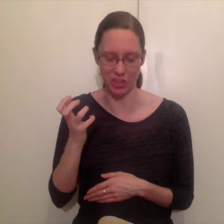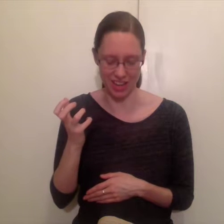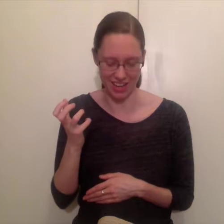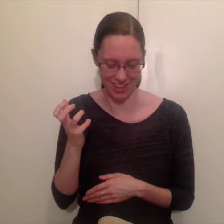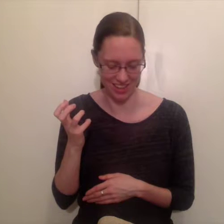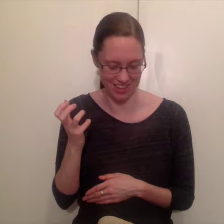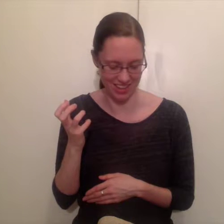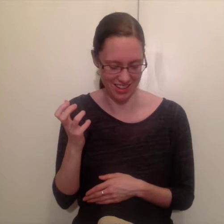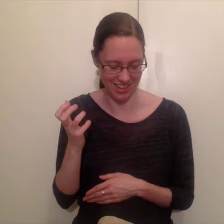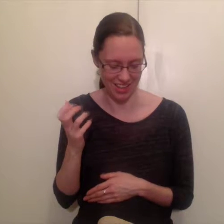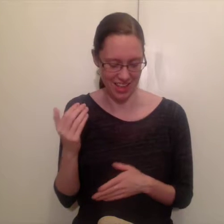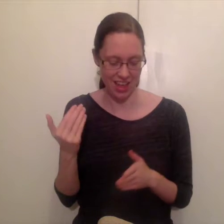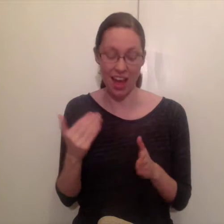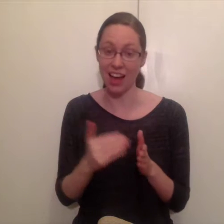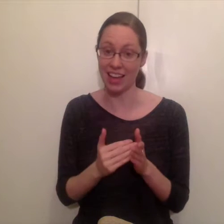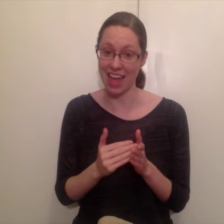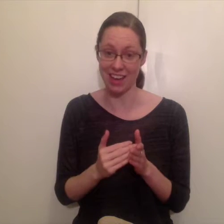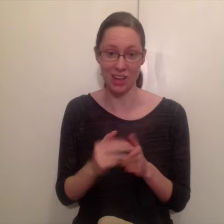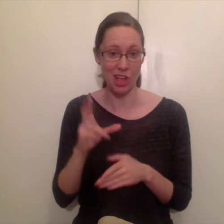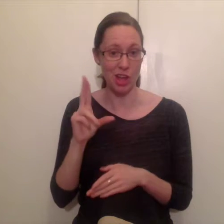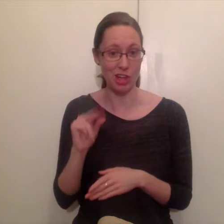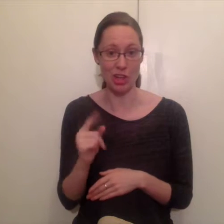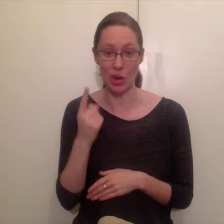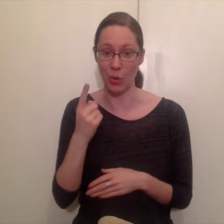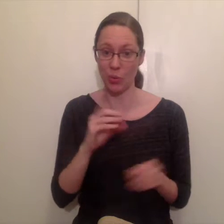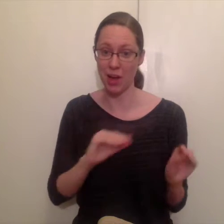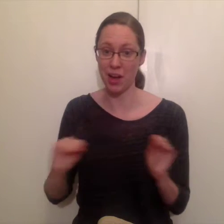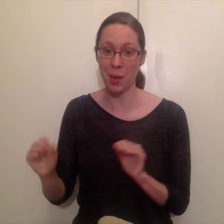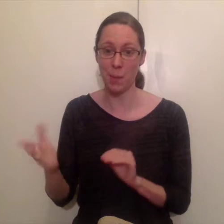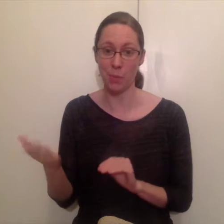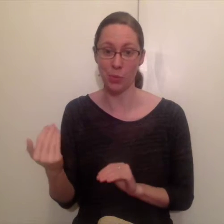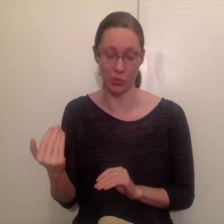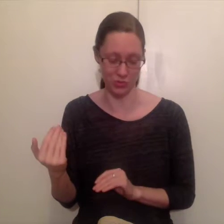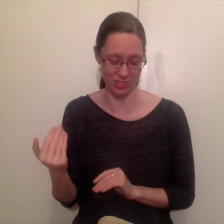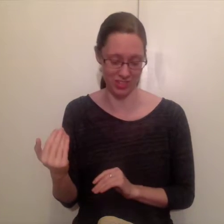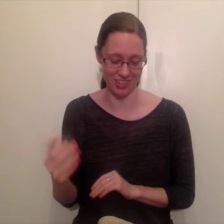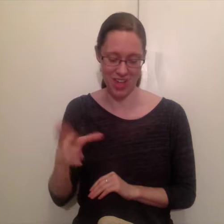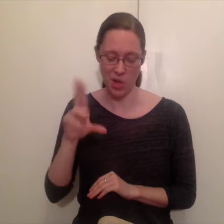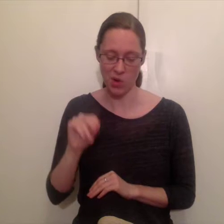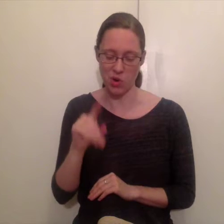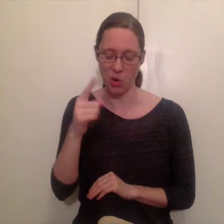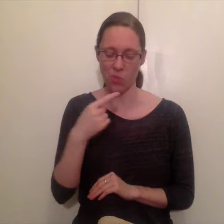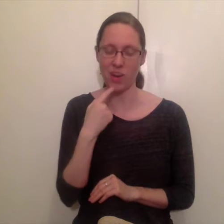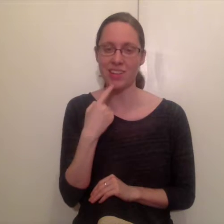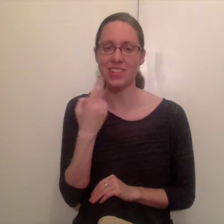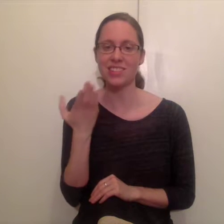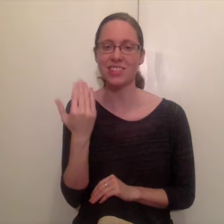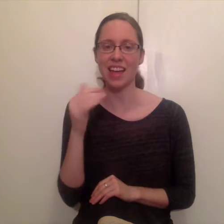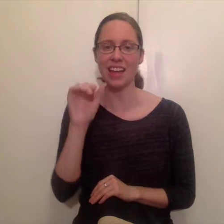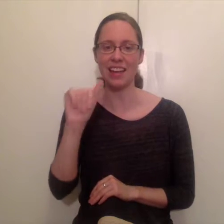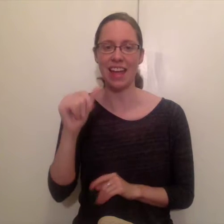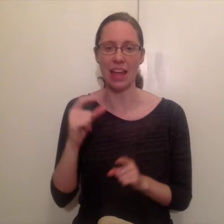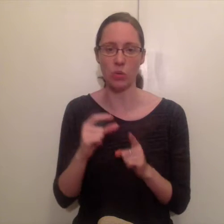angry. Again, no one moved. No one said a